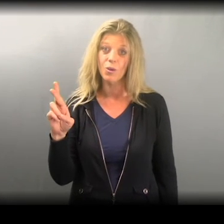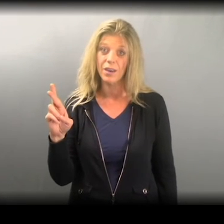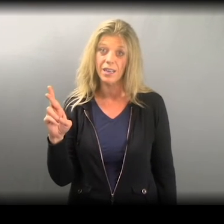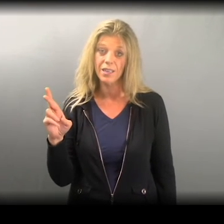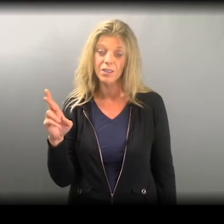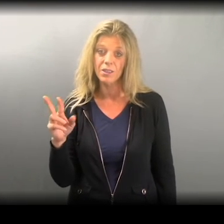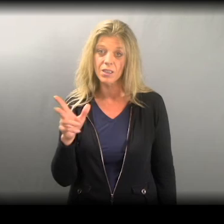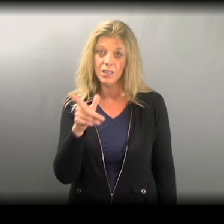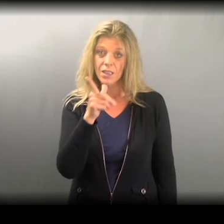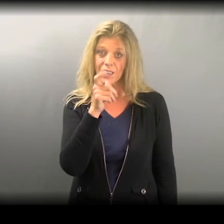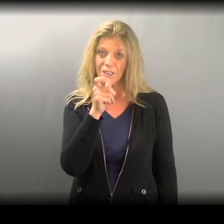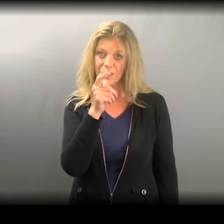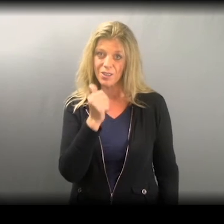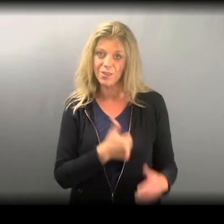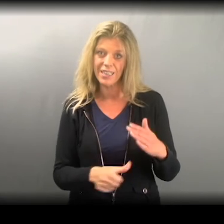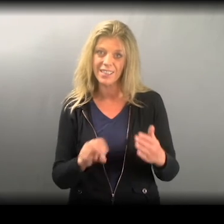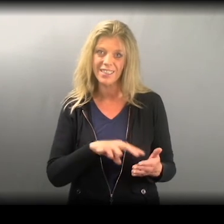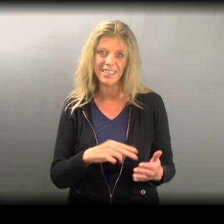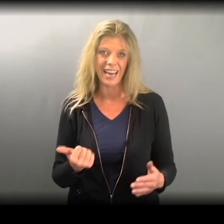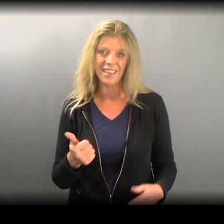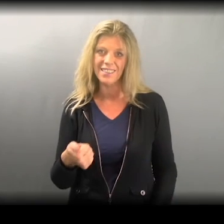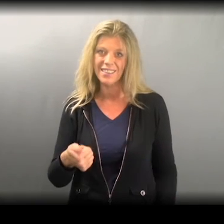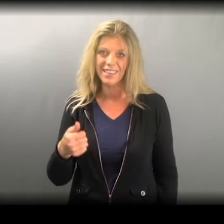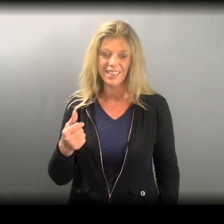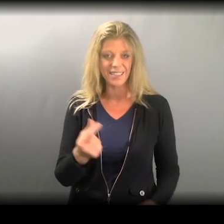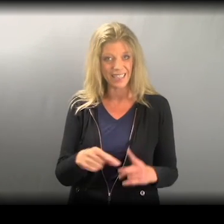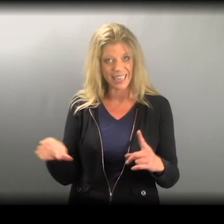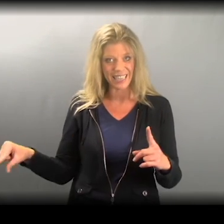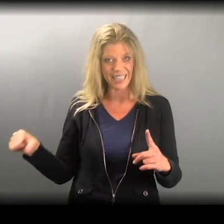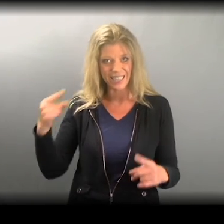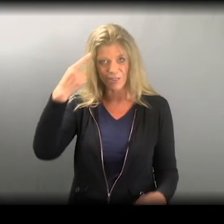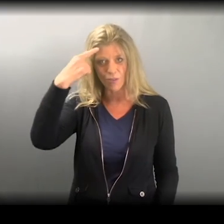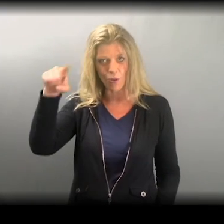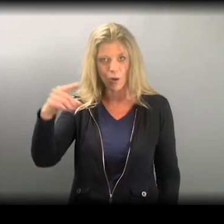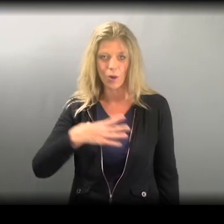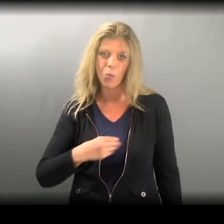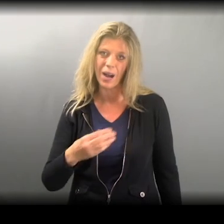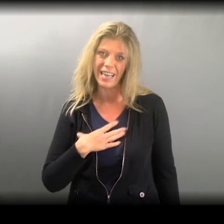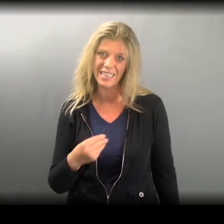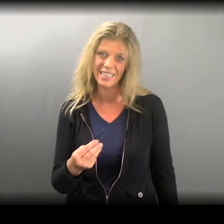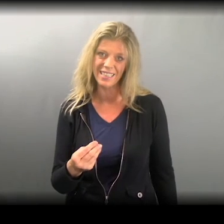Or, who understands the sentence for white?